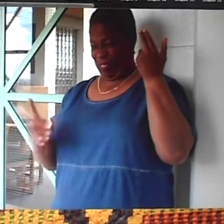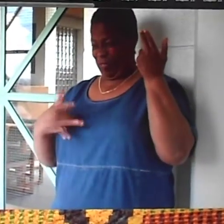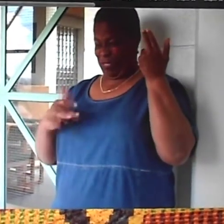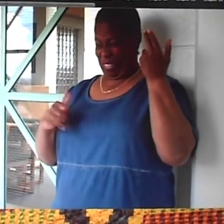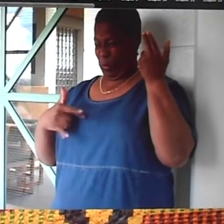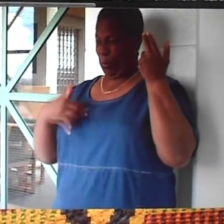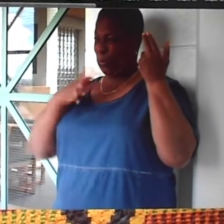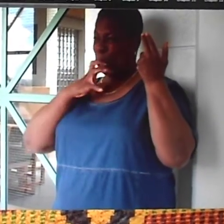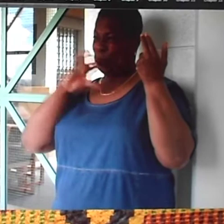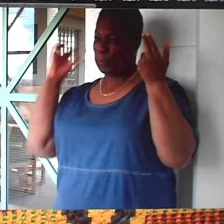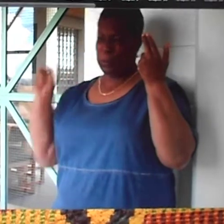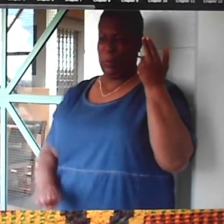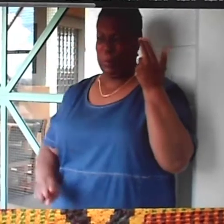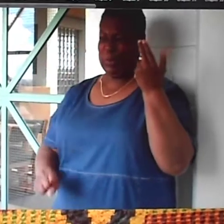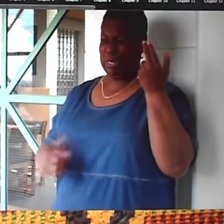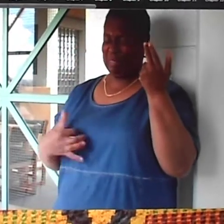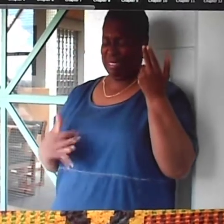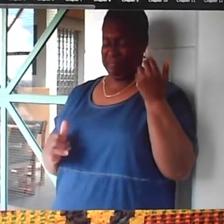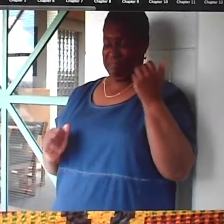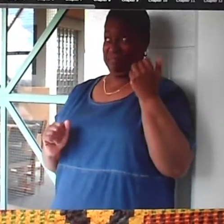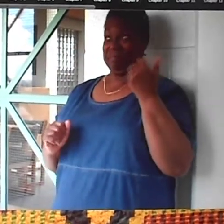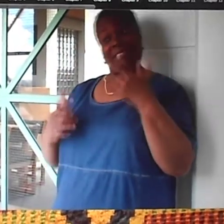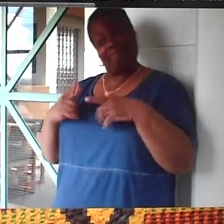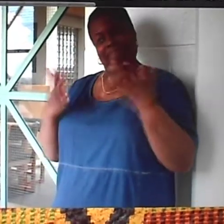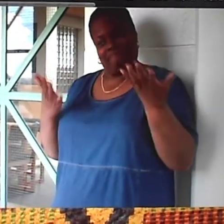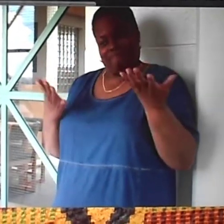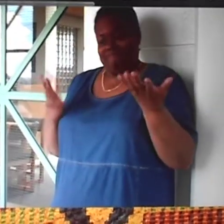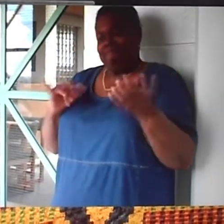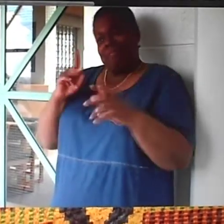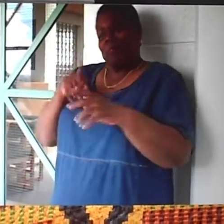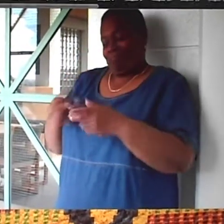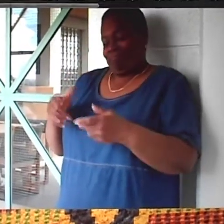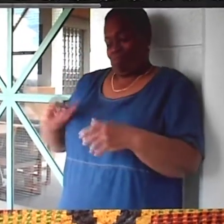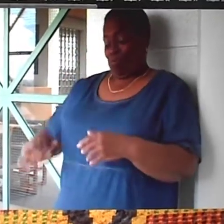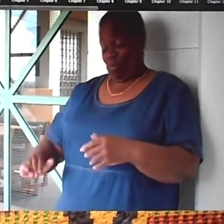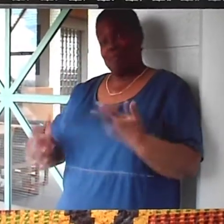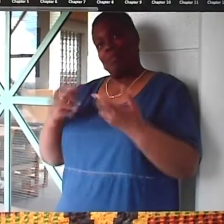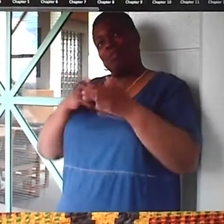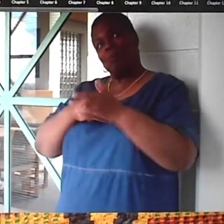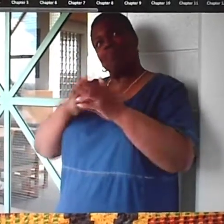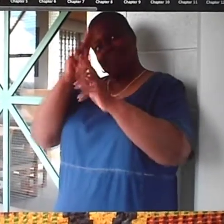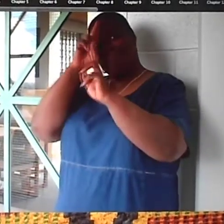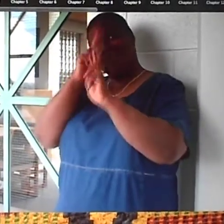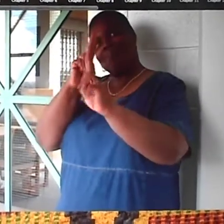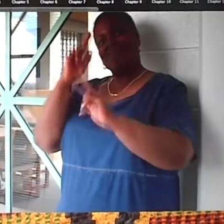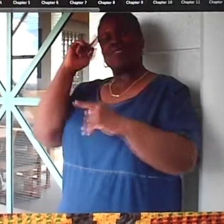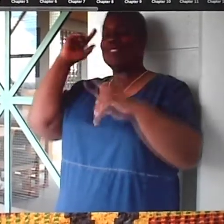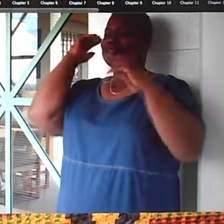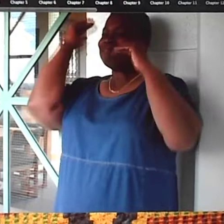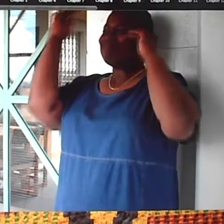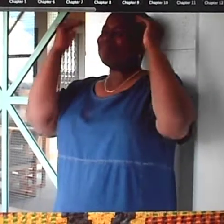And I'm like, I'm only 13. They're trying to make me seem like I'm a lot older. But I understood. They were showing